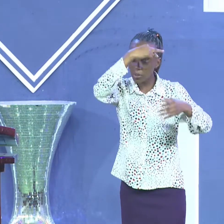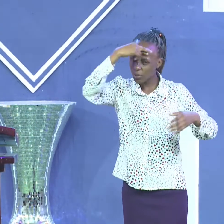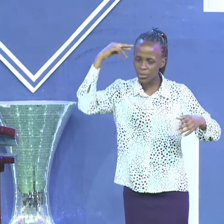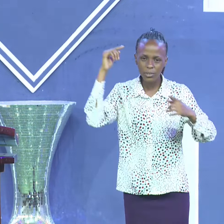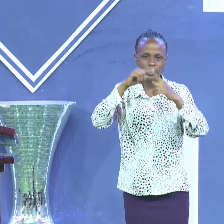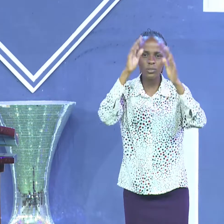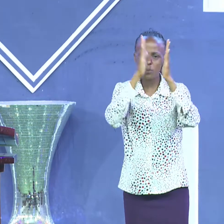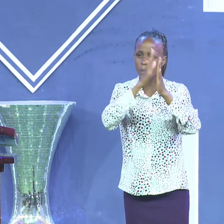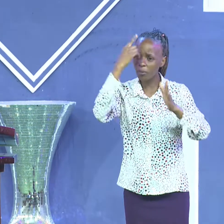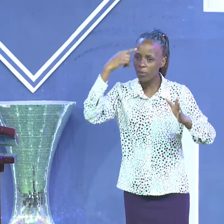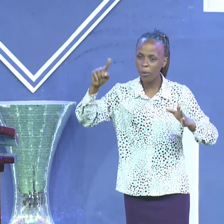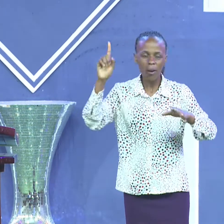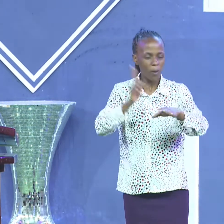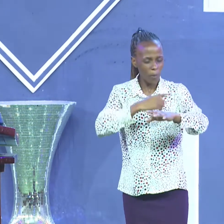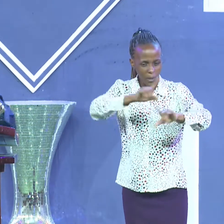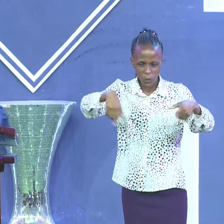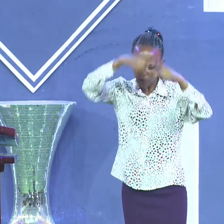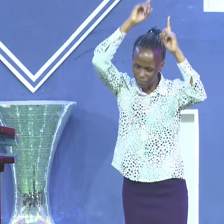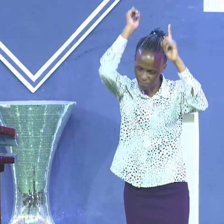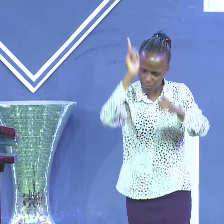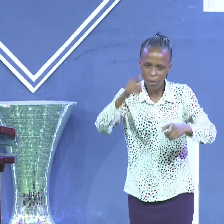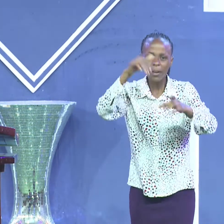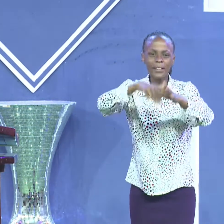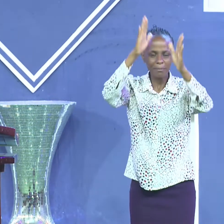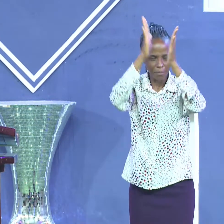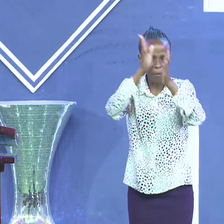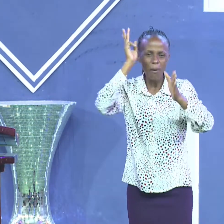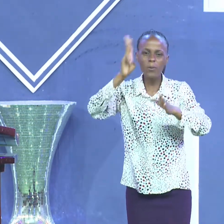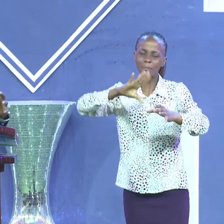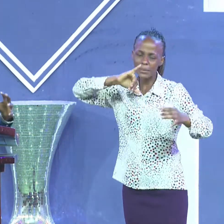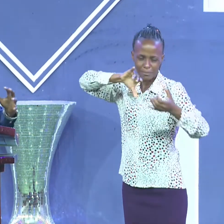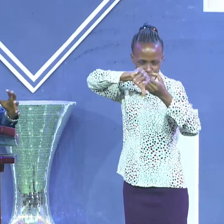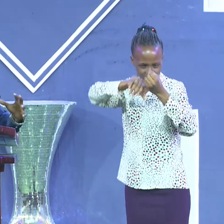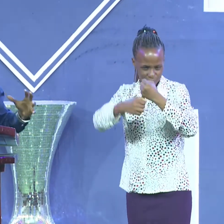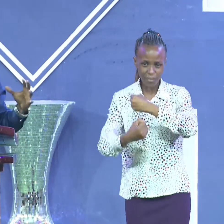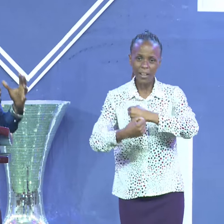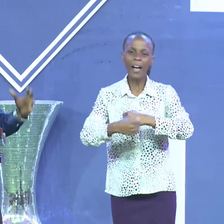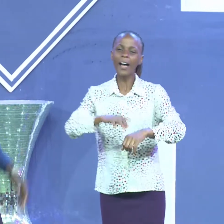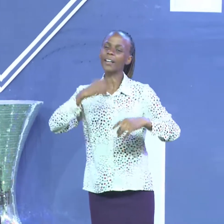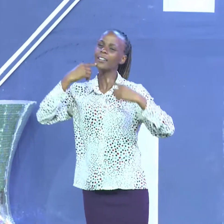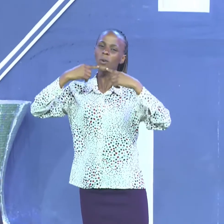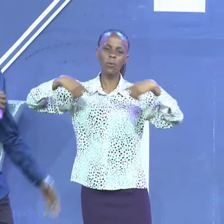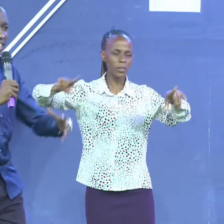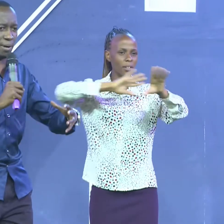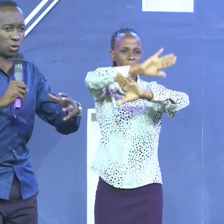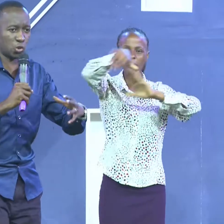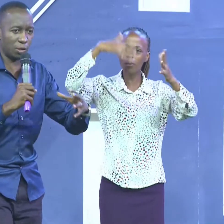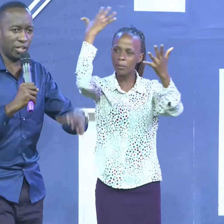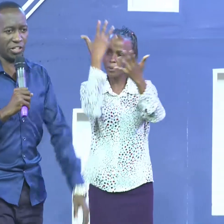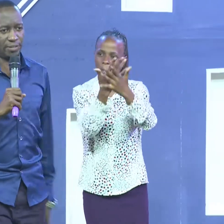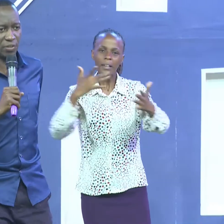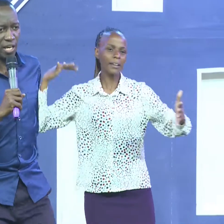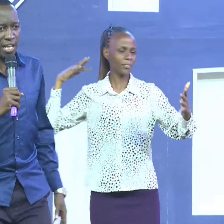I'm giving you prayer points. When we get into prayer, we are going to switch ourselves and say that all